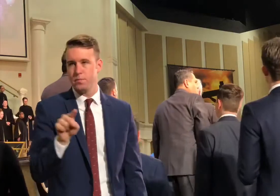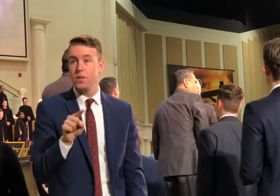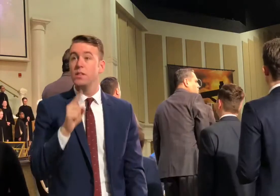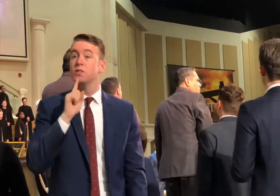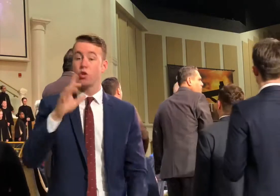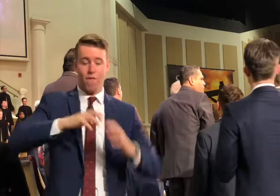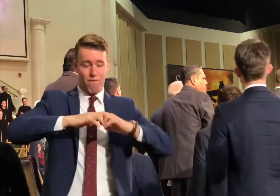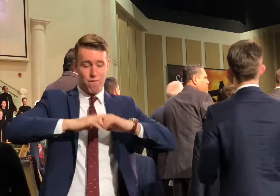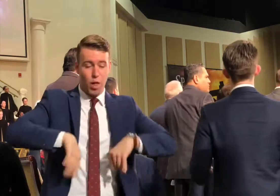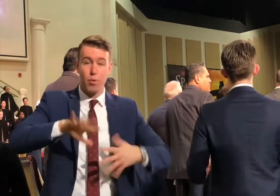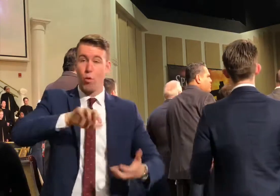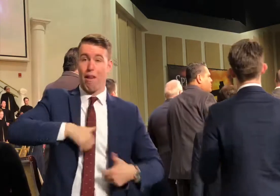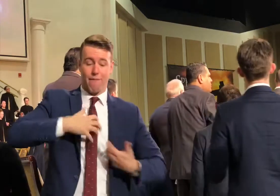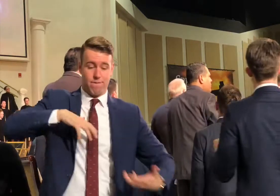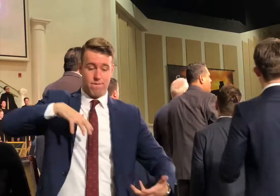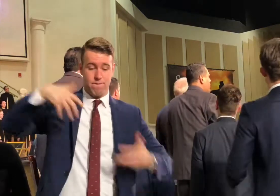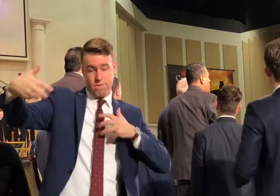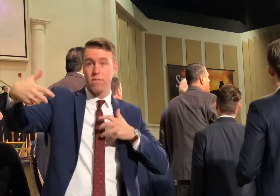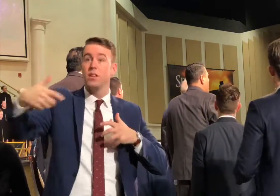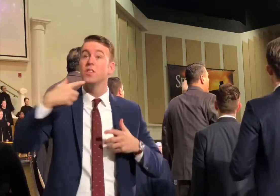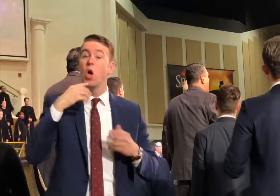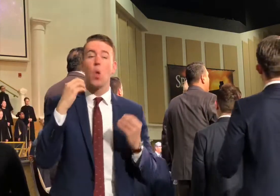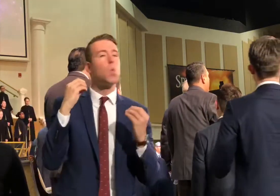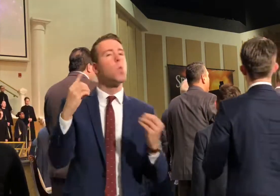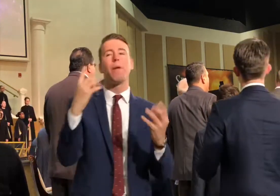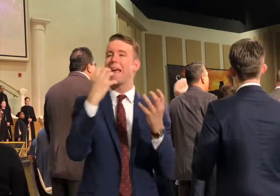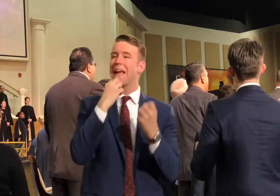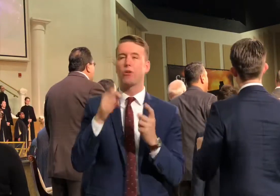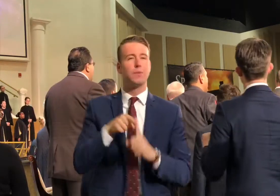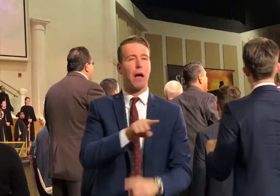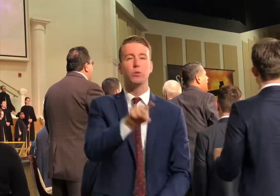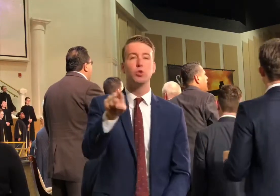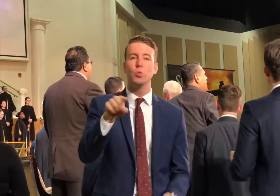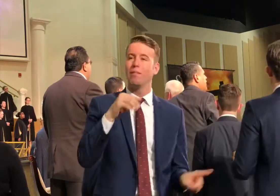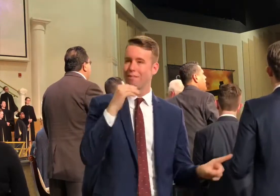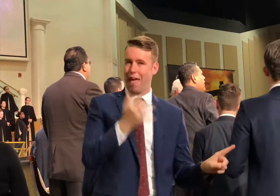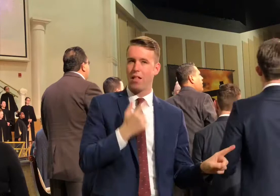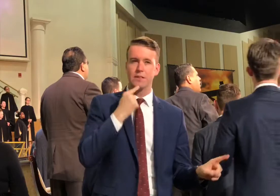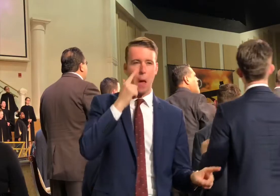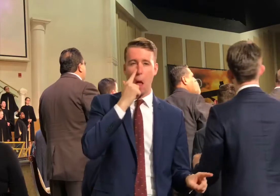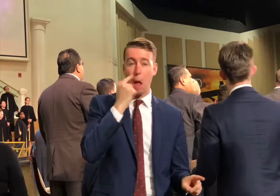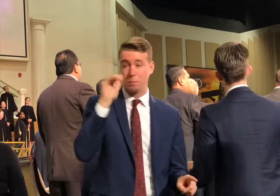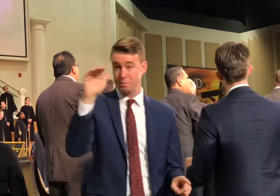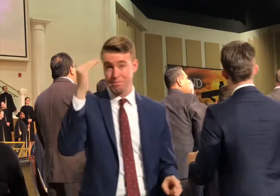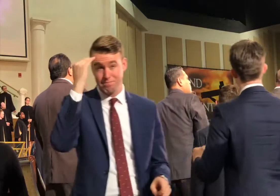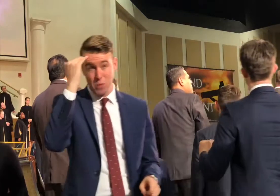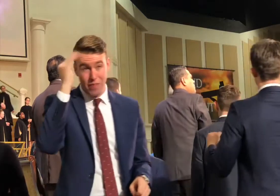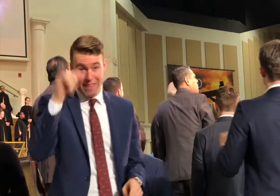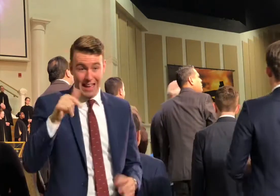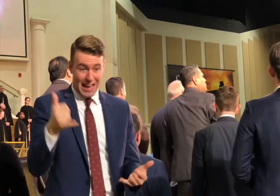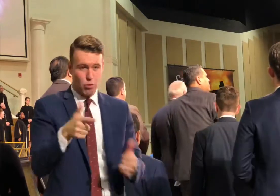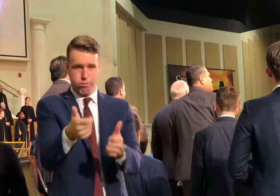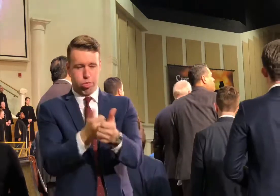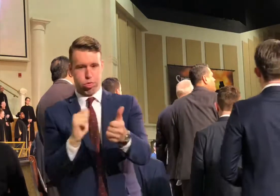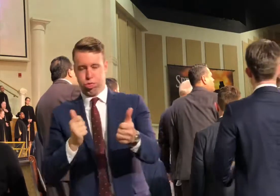you're falling apart. That nobody cares about you. That you're behind the times.